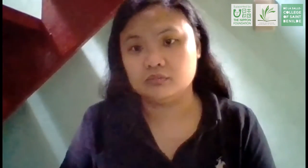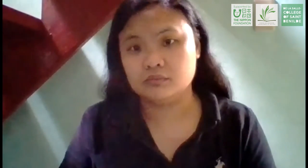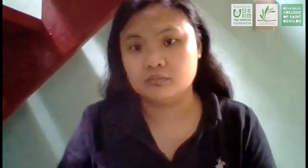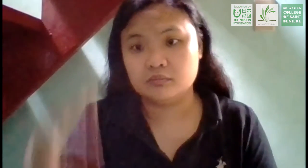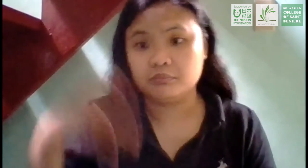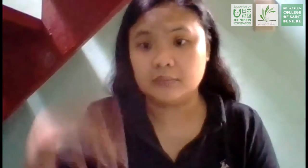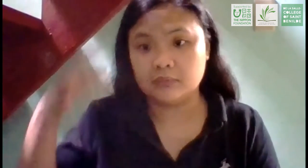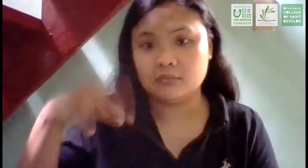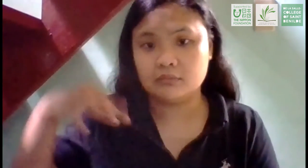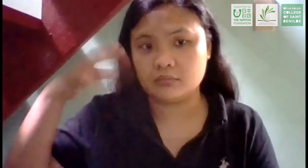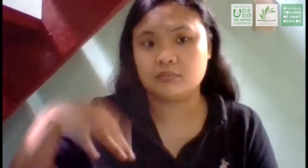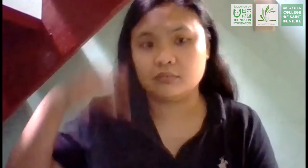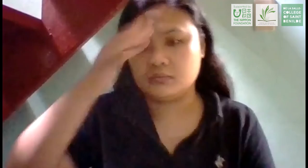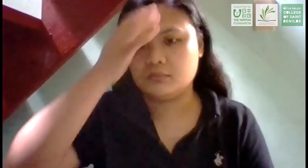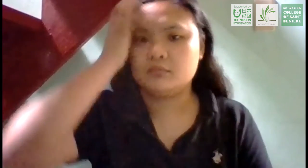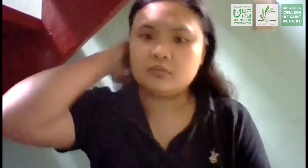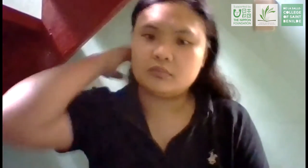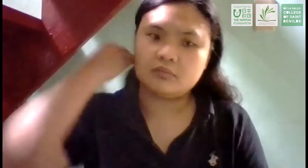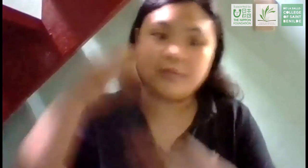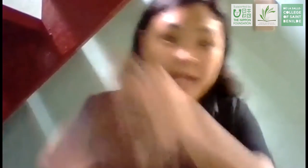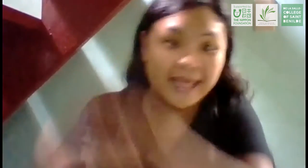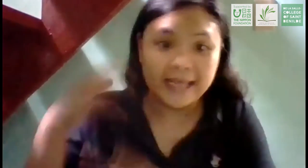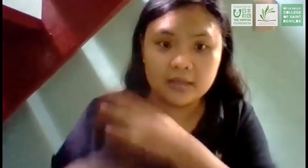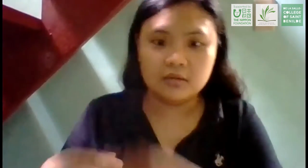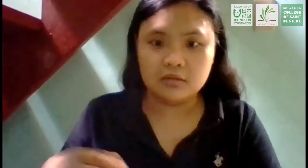So Neng is going to try. Neng.